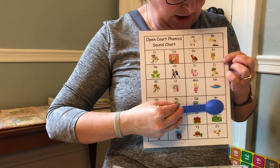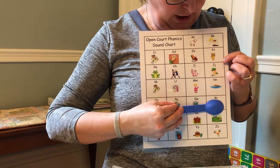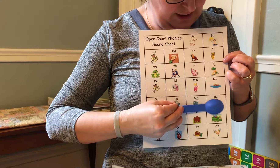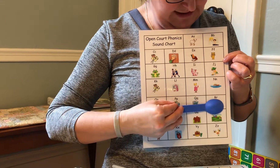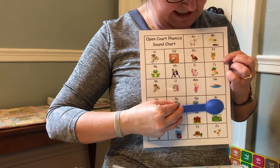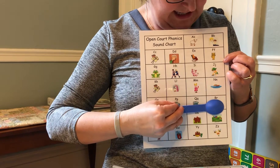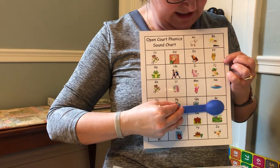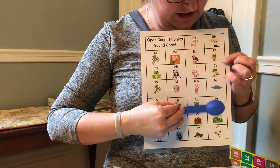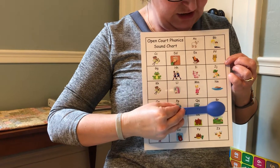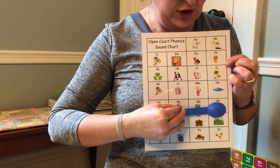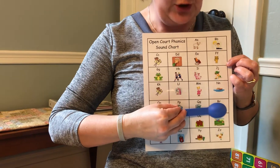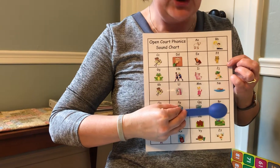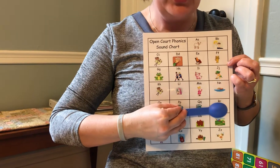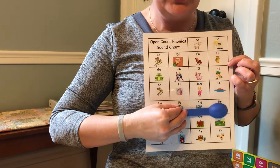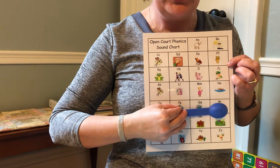R says